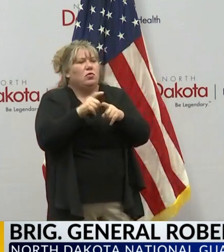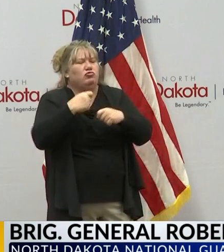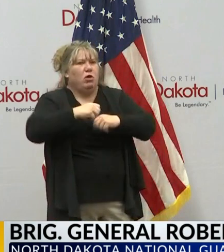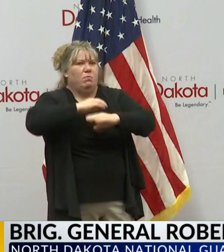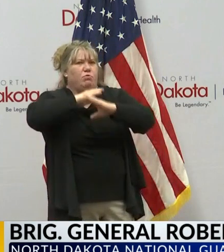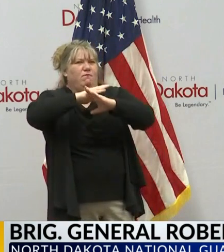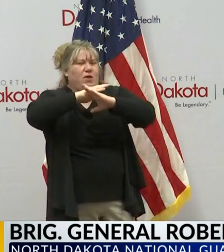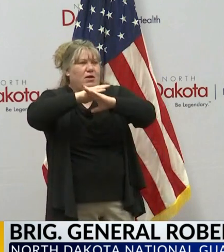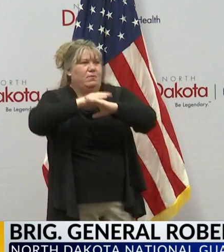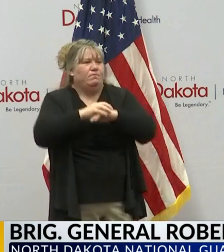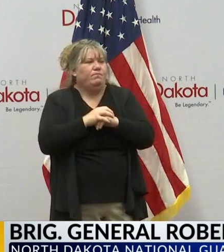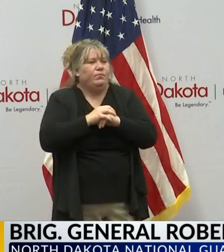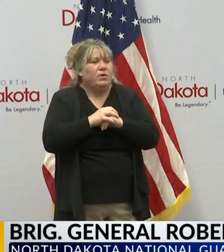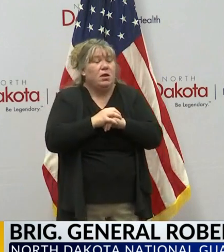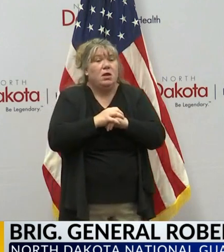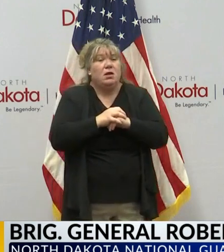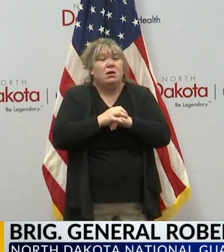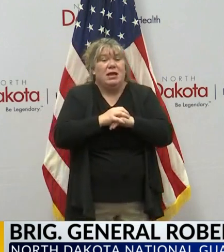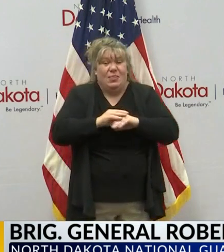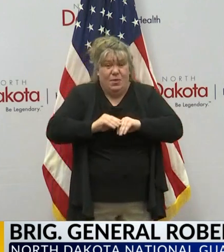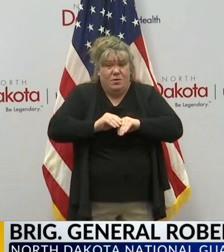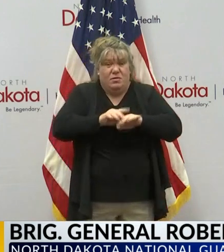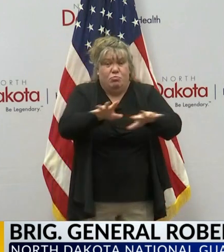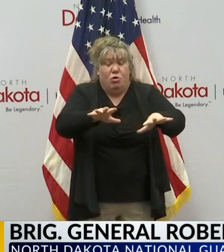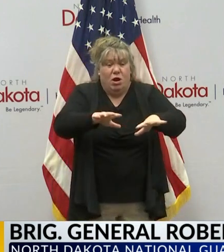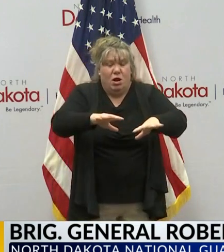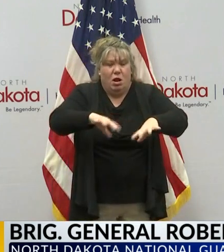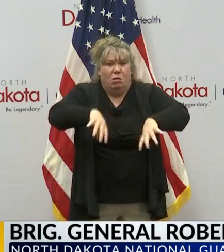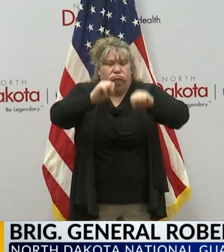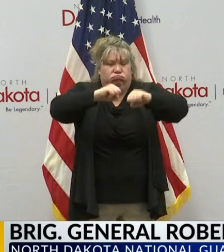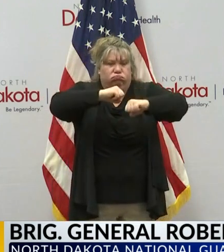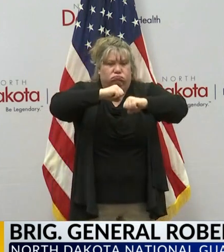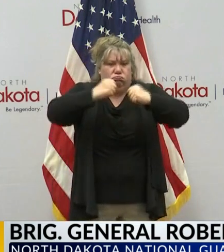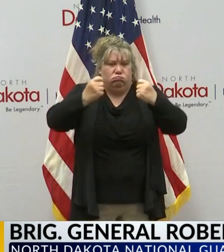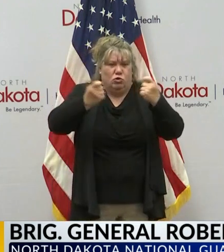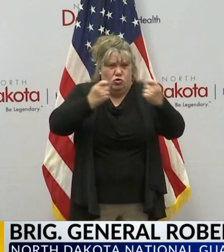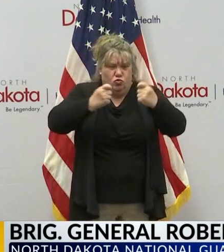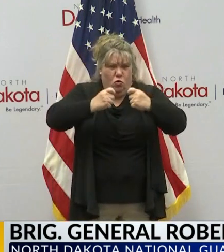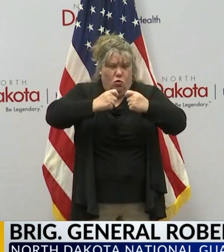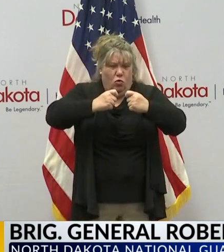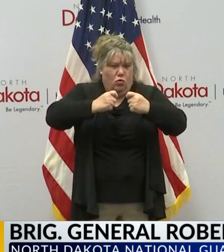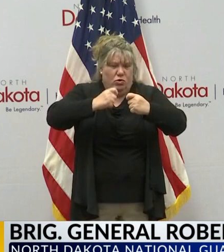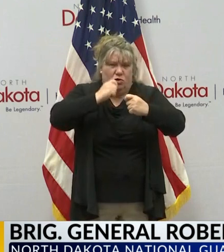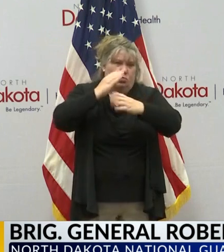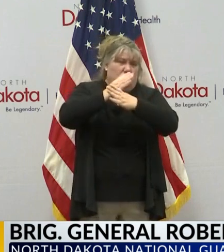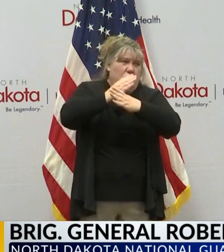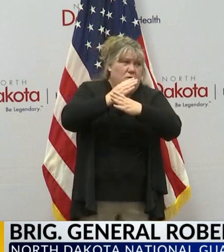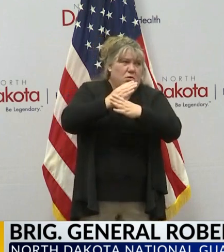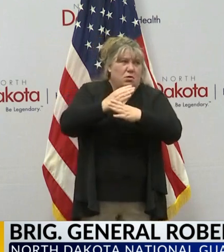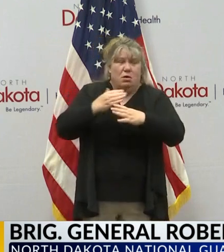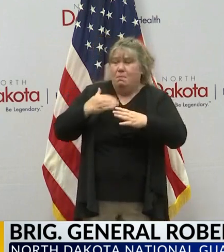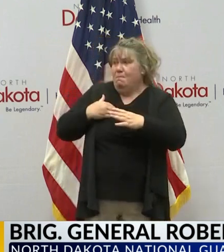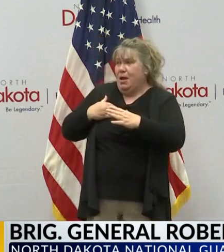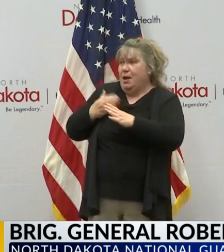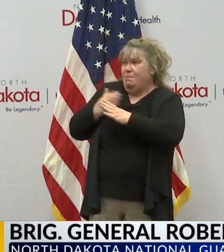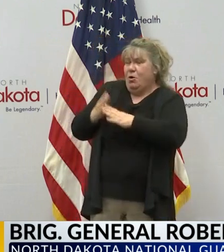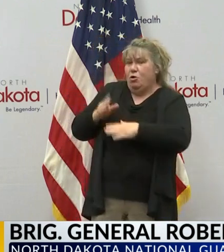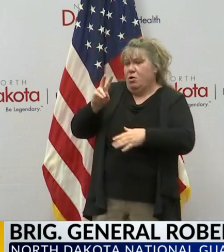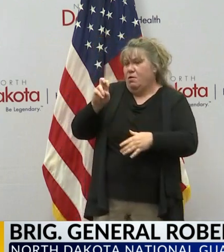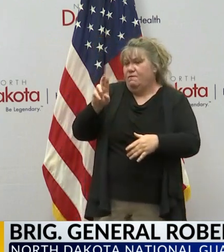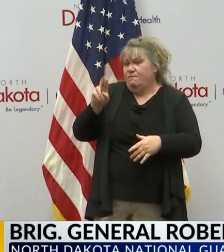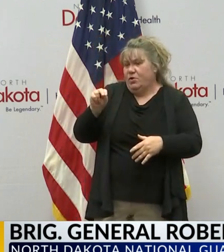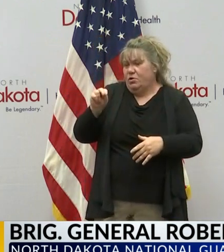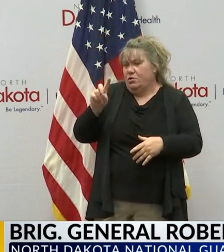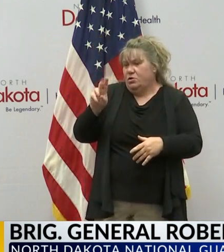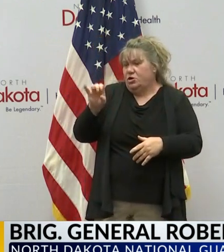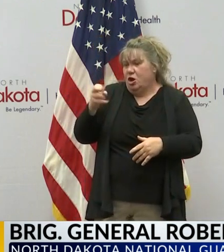Controlling the spread of the pandemic is very important, and this comes into what my wingman, Vern Dosh, brings to the